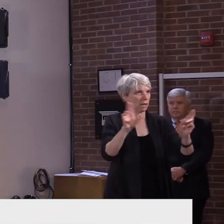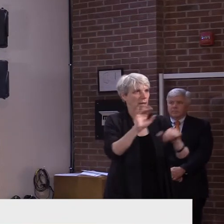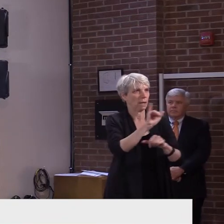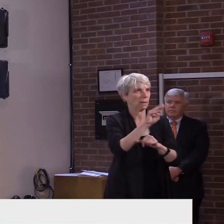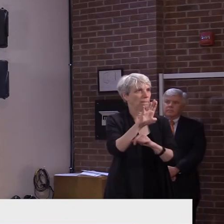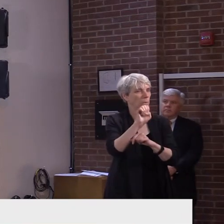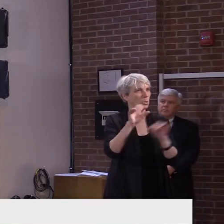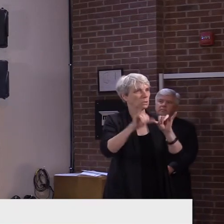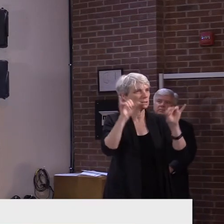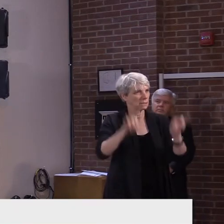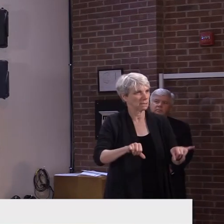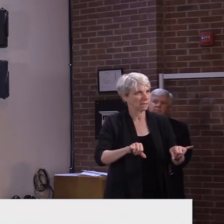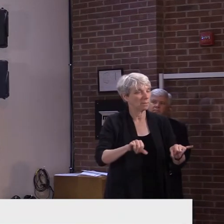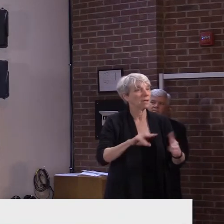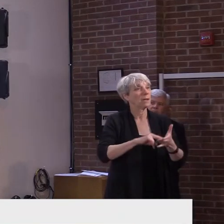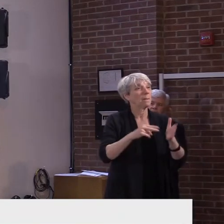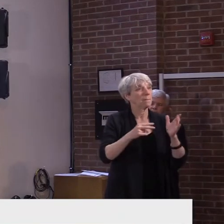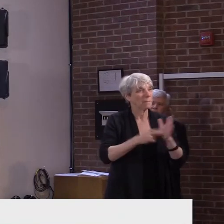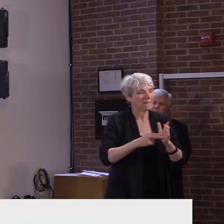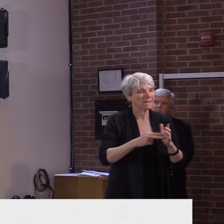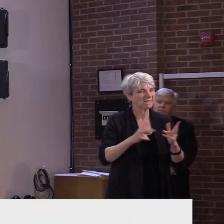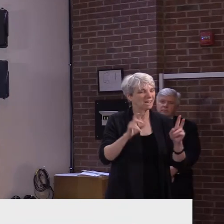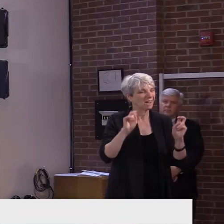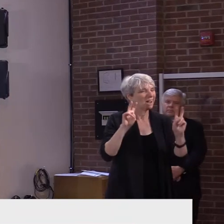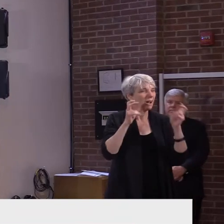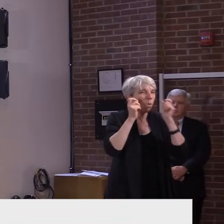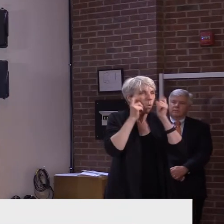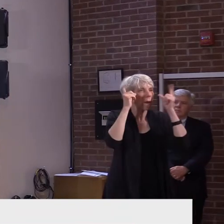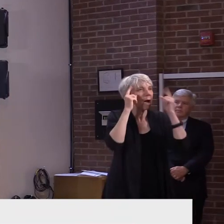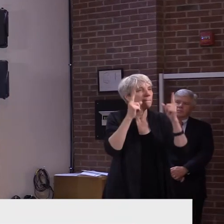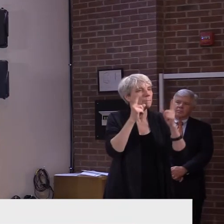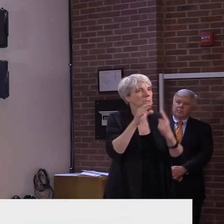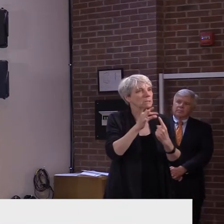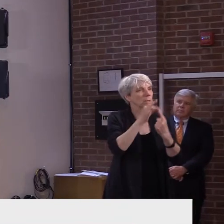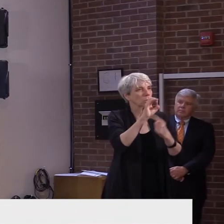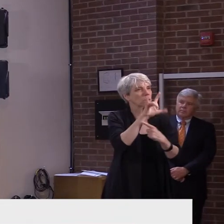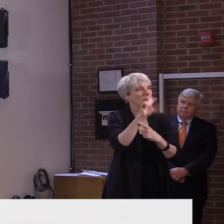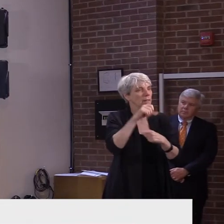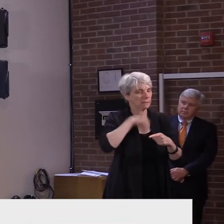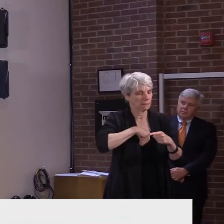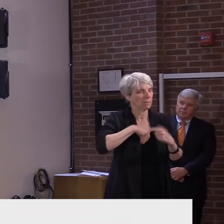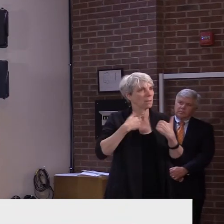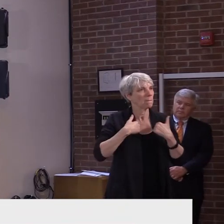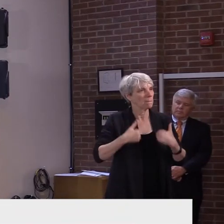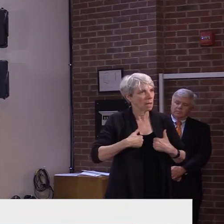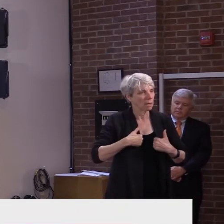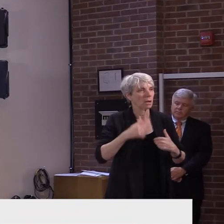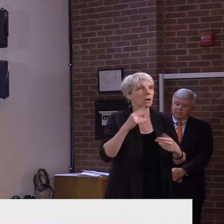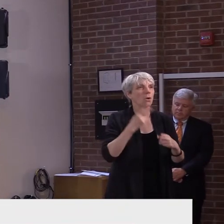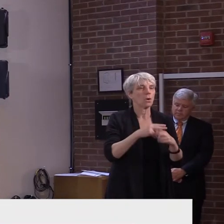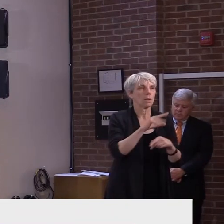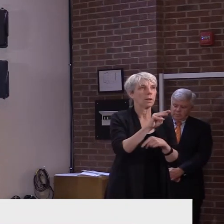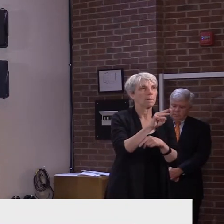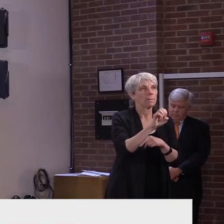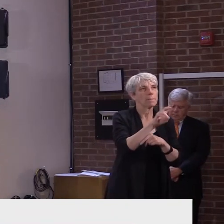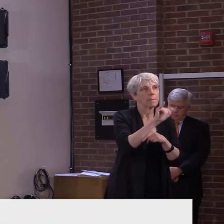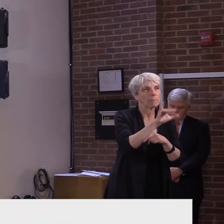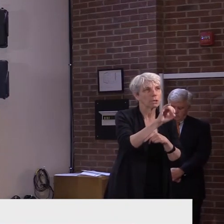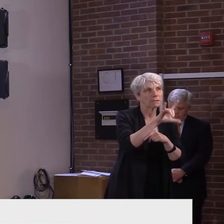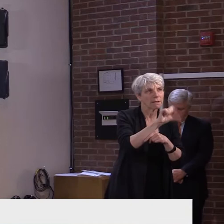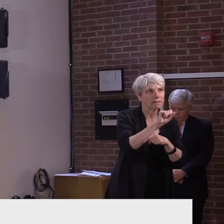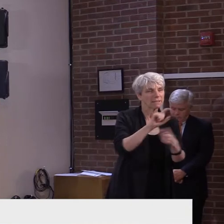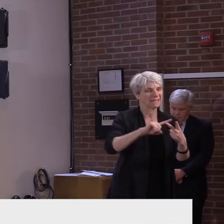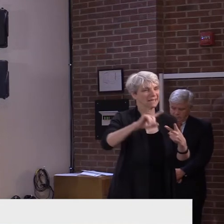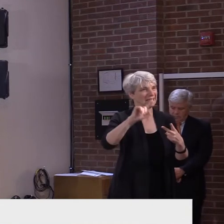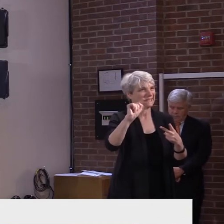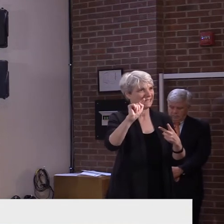up memory cells to produce antibodies and other types of cells called T cells to also take the battle